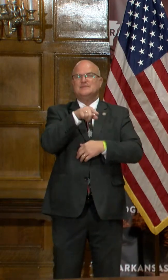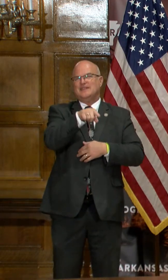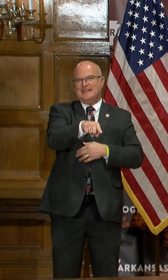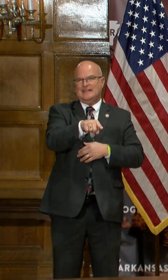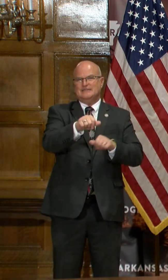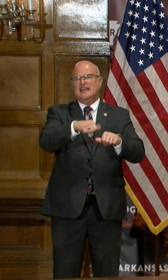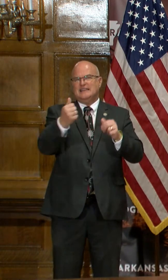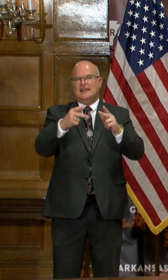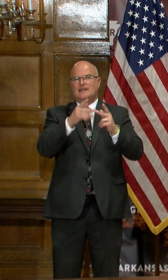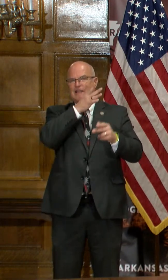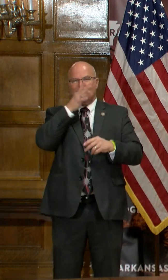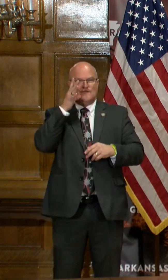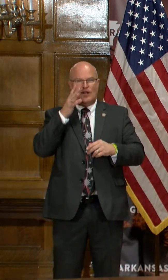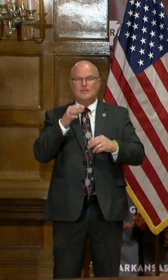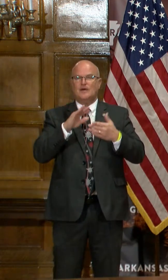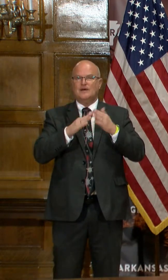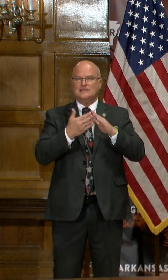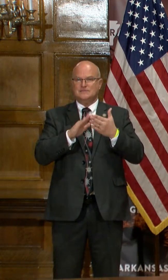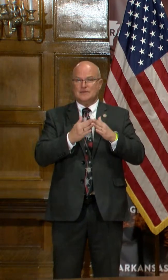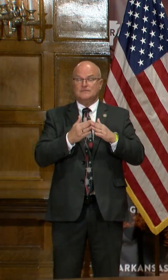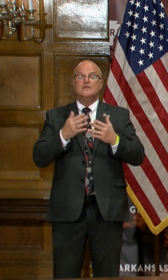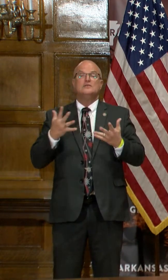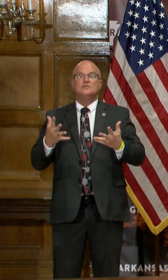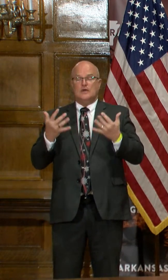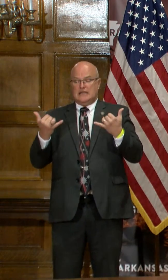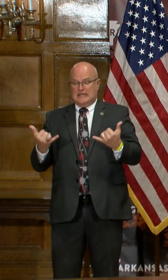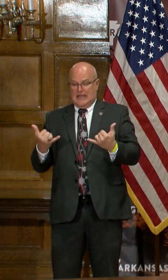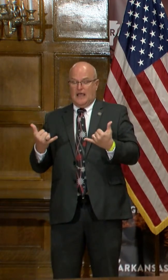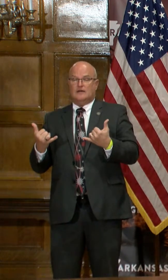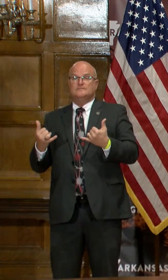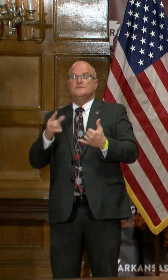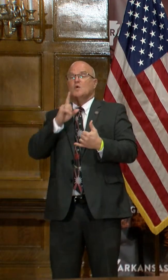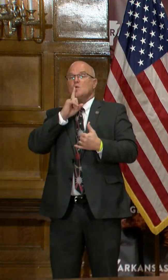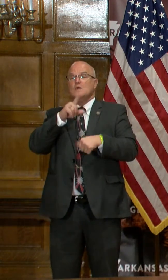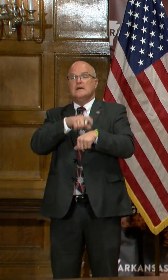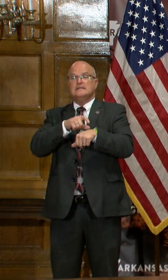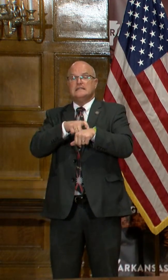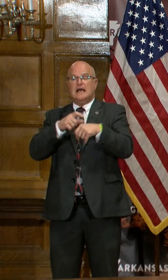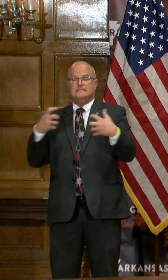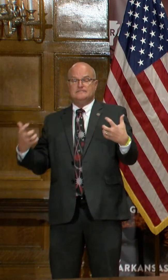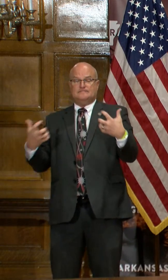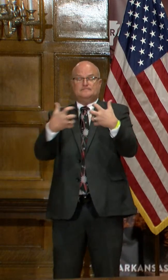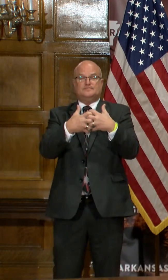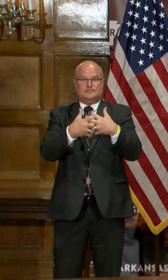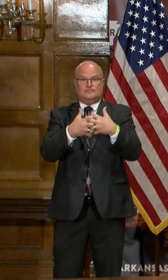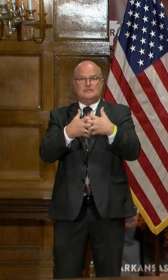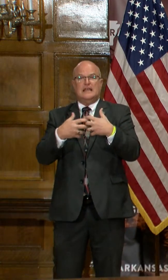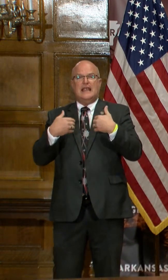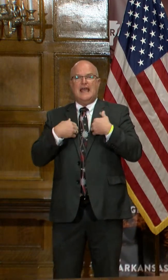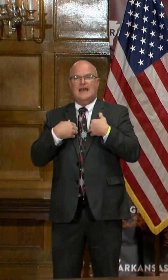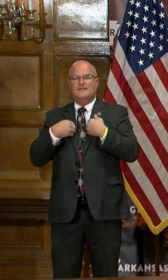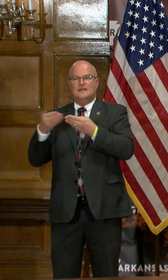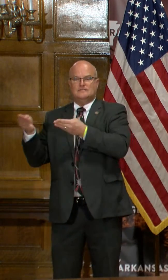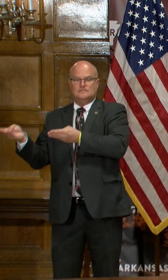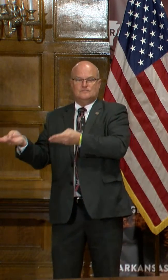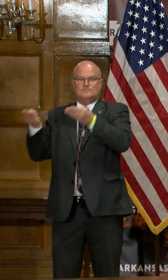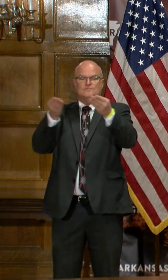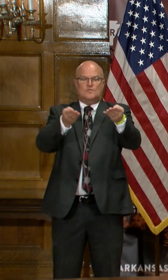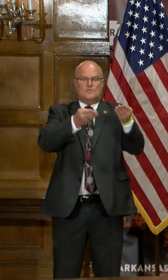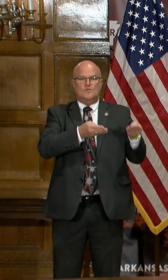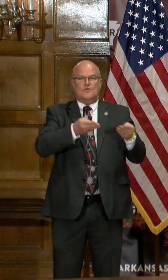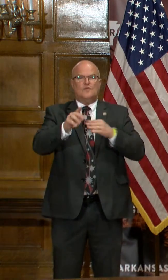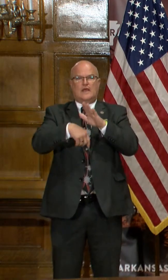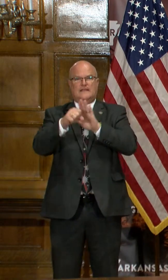really trying to match up patient needs with facility resources in real time and provide a way to facilitate those transfers throughout the